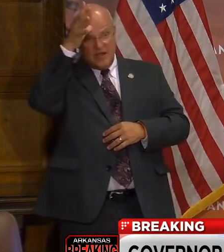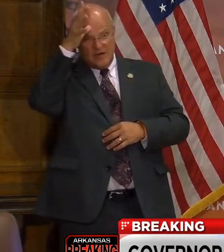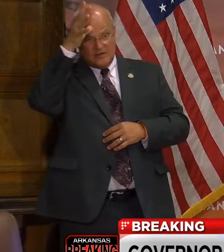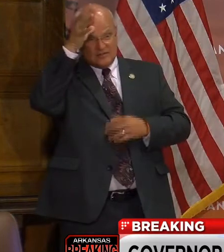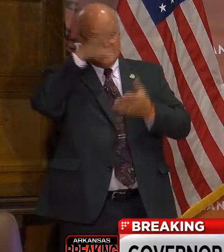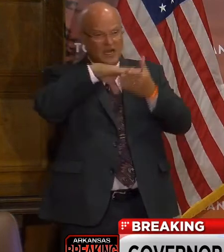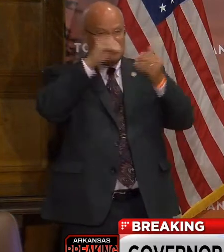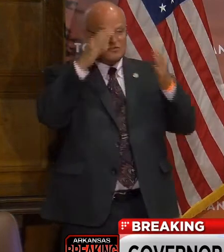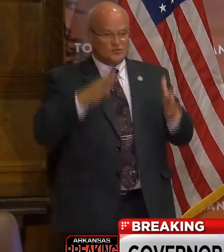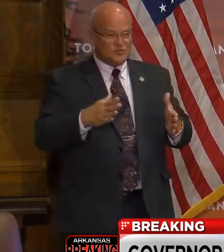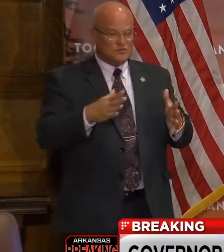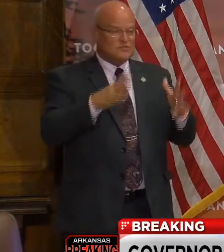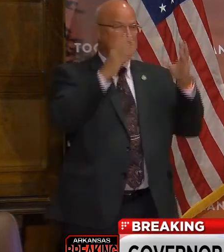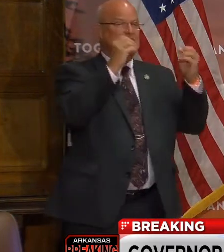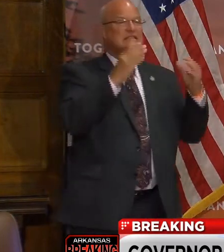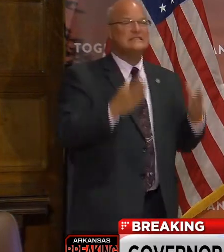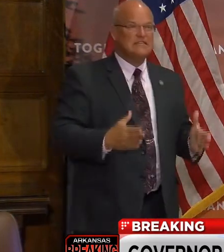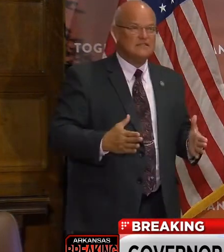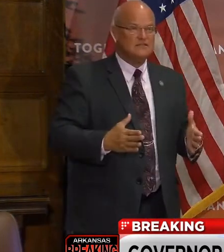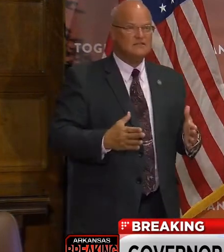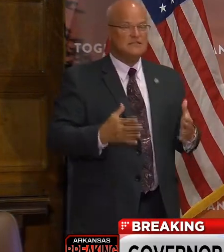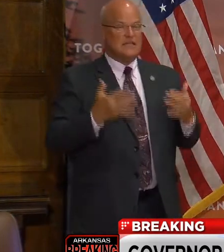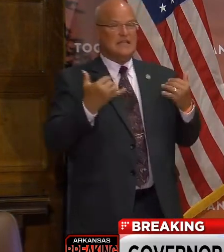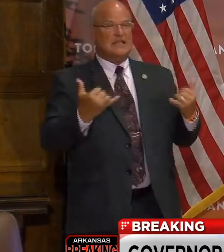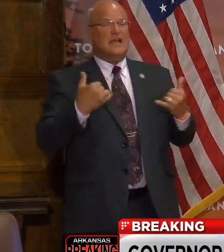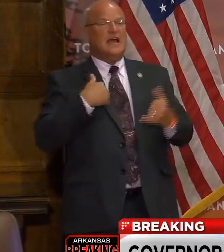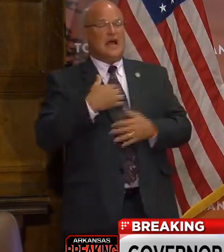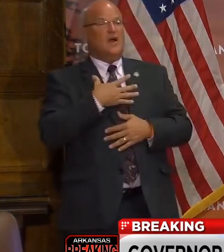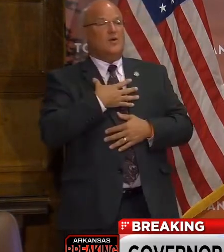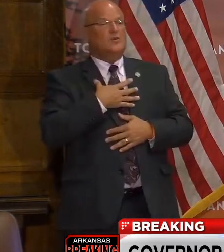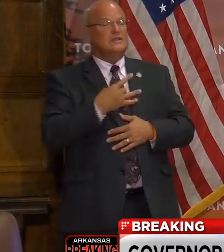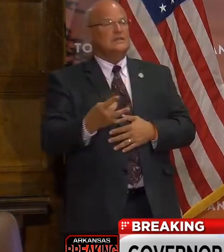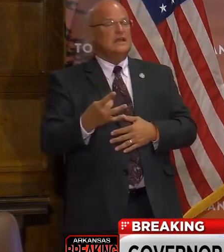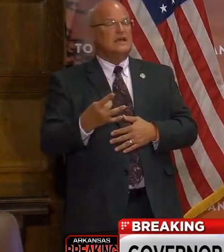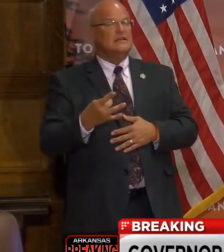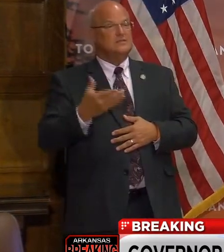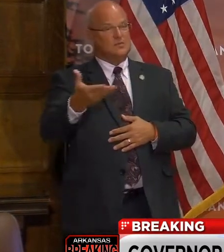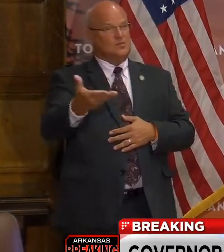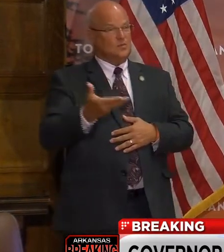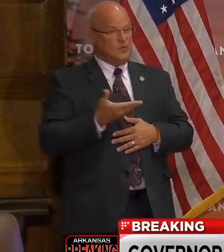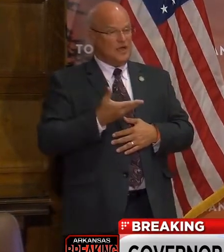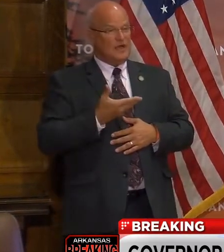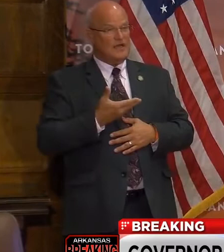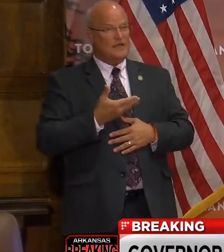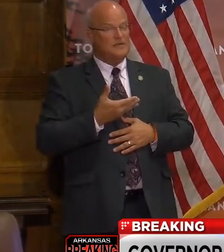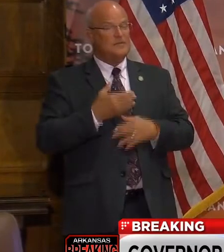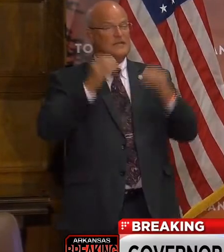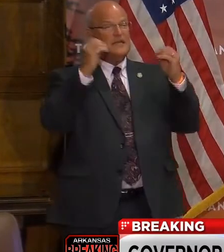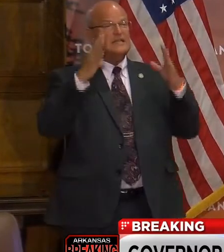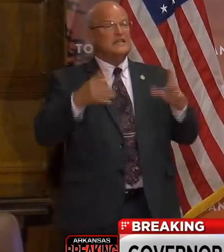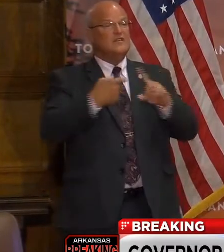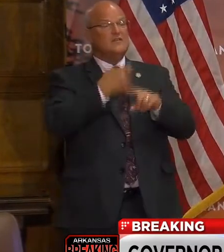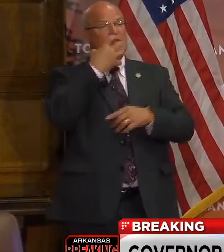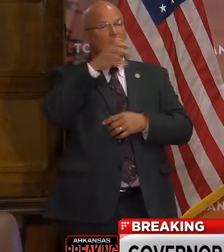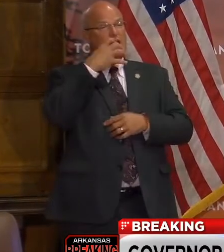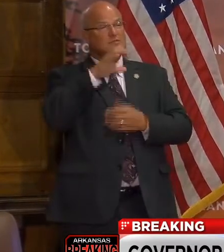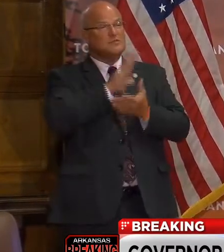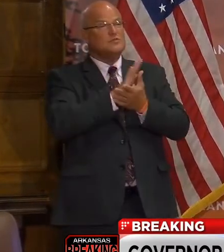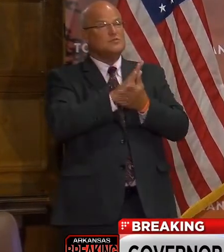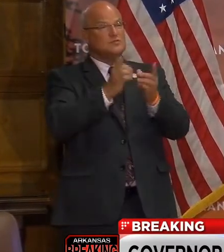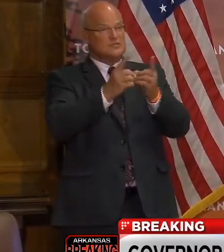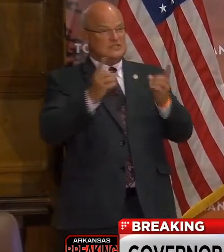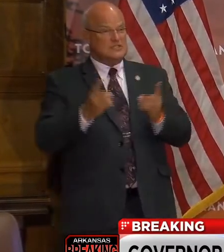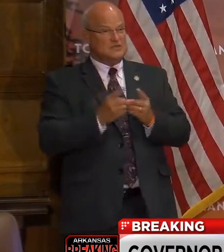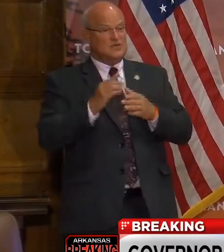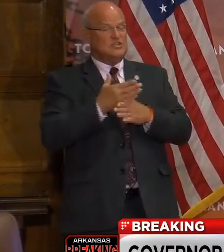and our teachers. And at this time, I would like to welcome a teacher from the Hot Springs School District